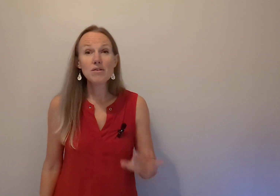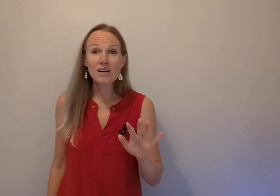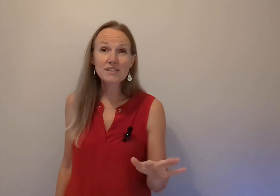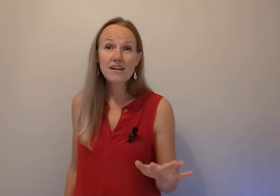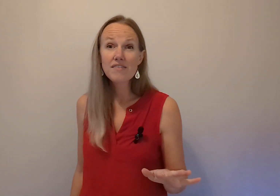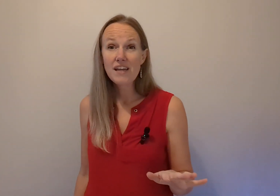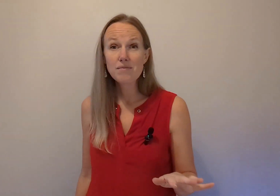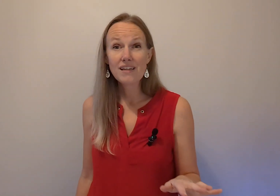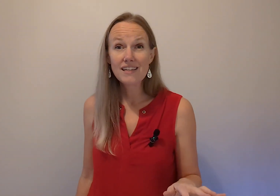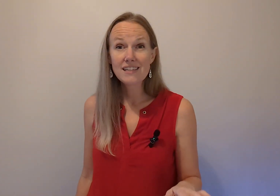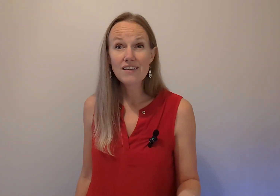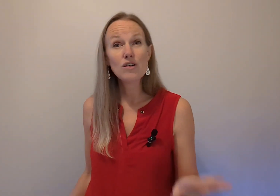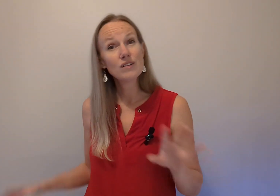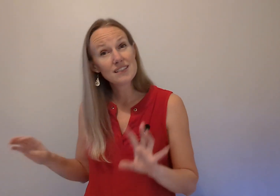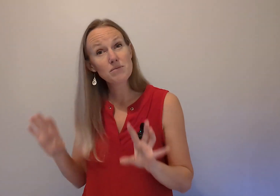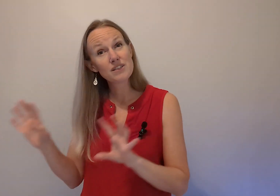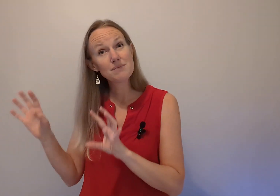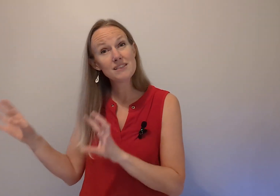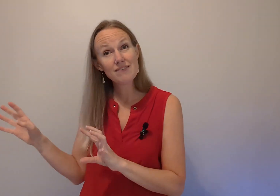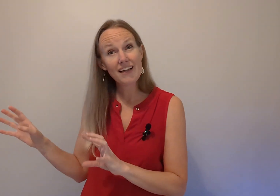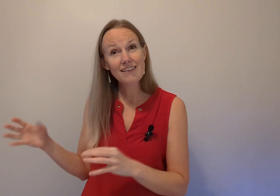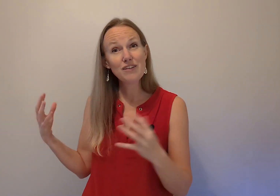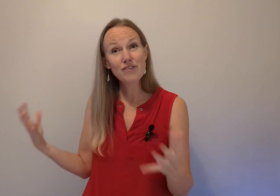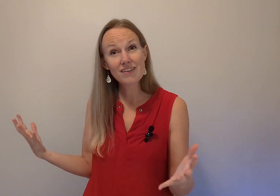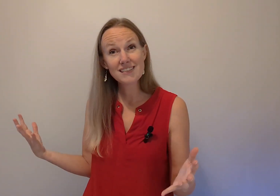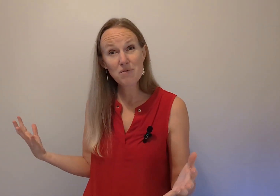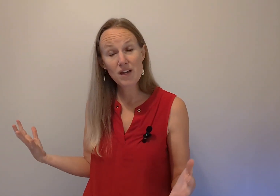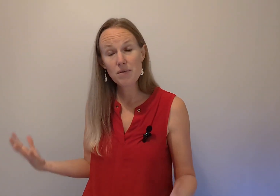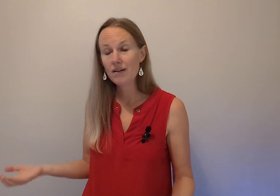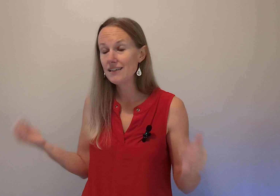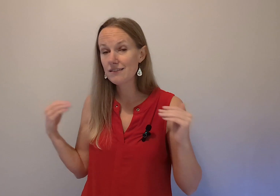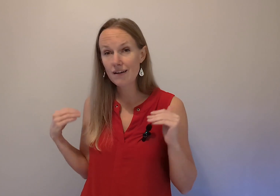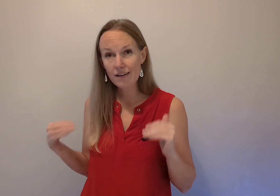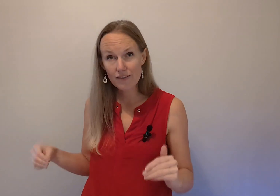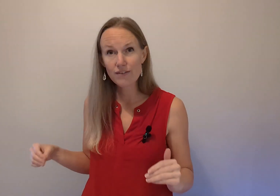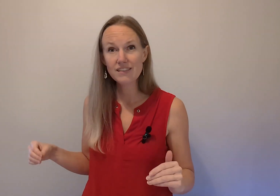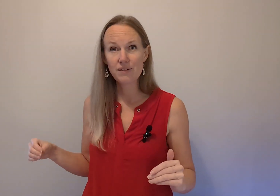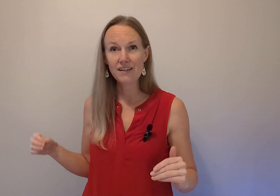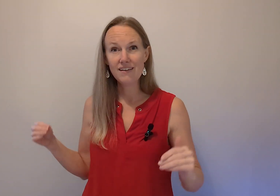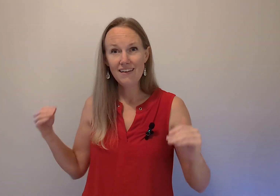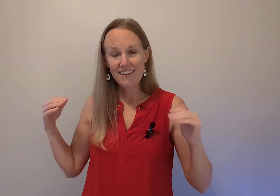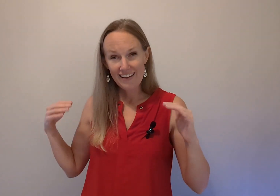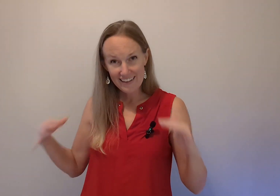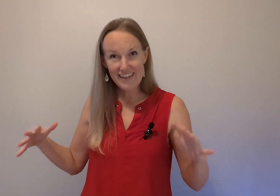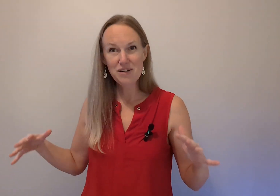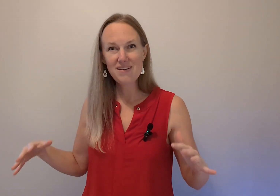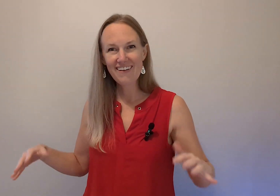you also have a family get together or some Christmas event that you feel the same way about. I just got to get through this one and then it'll be